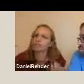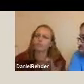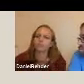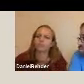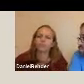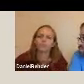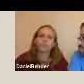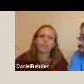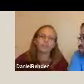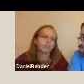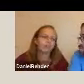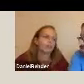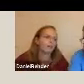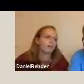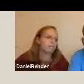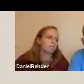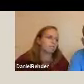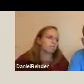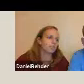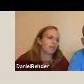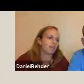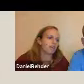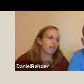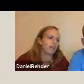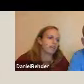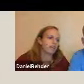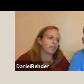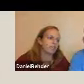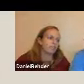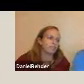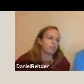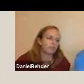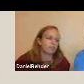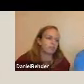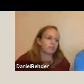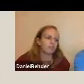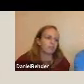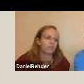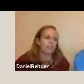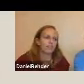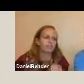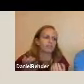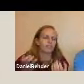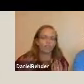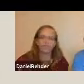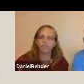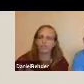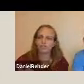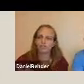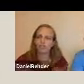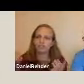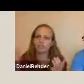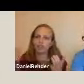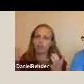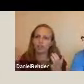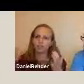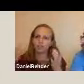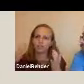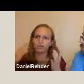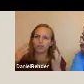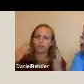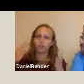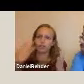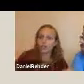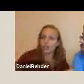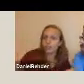language. You know, it's your choice. And ultimately, we felt like our decision was, okay, so do we